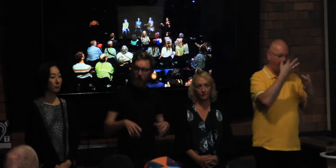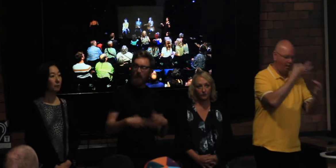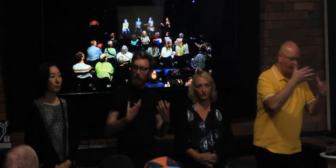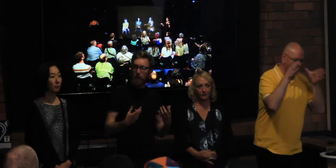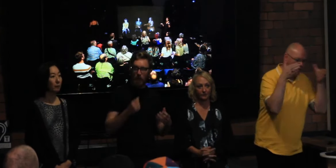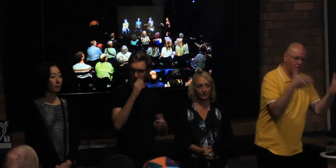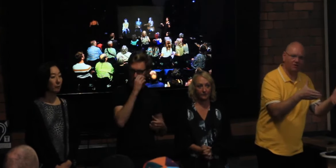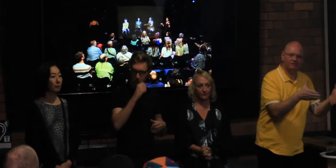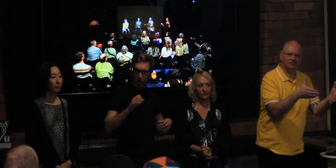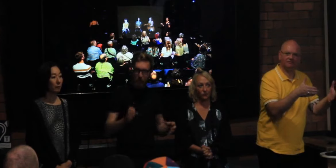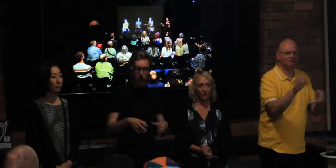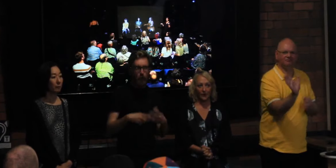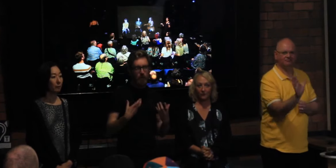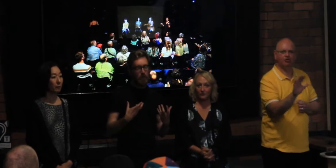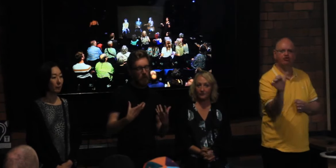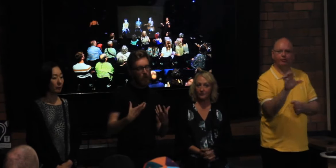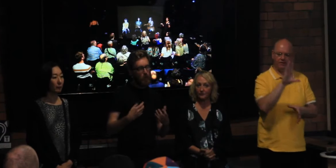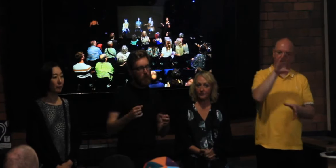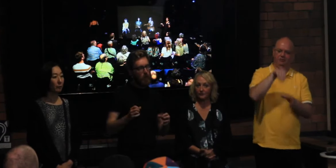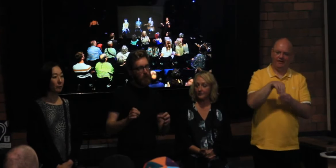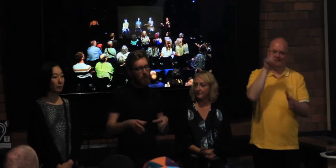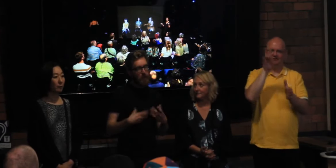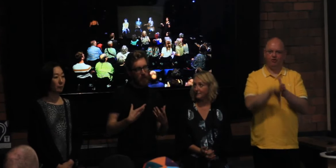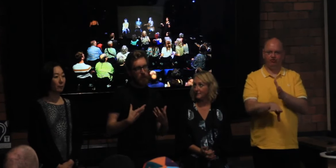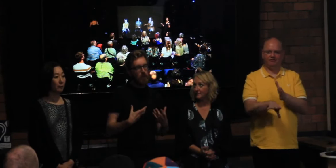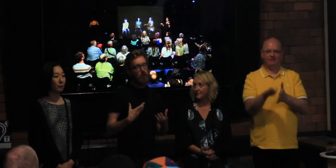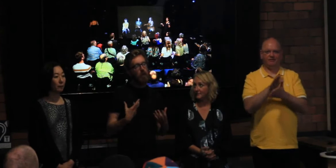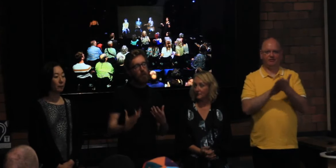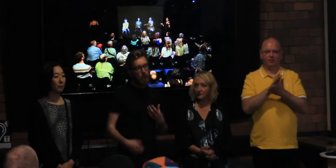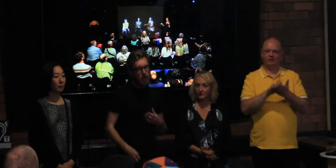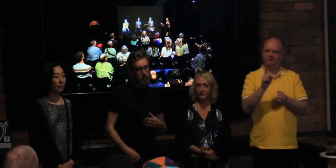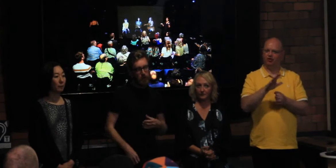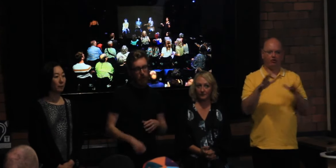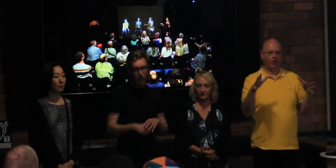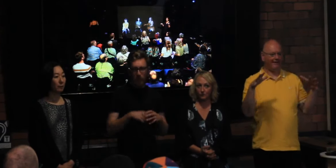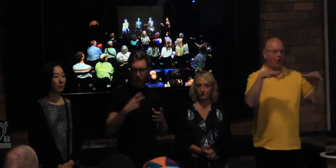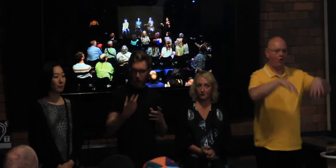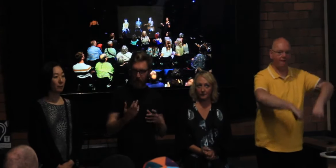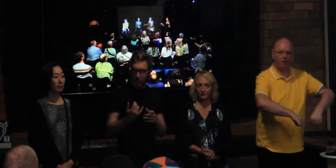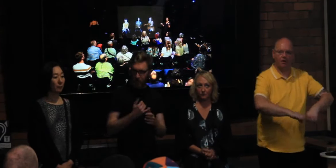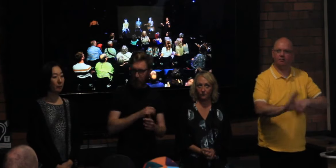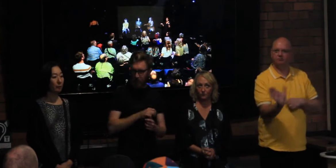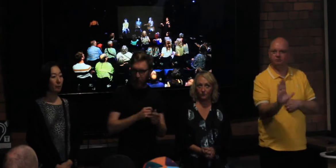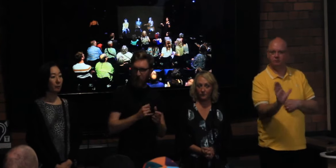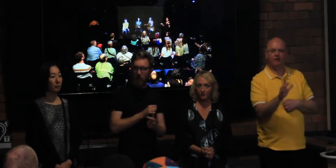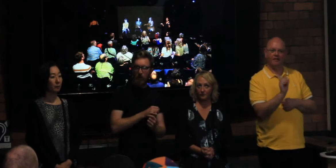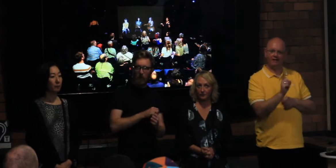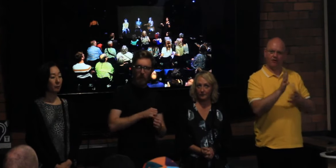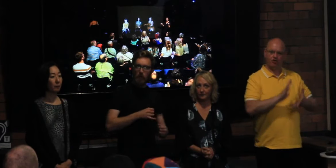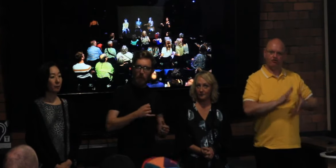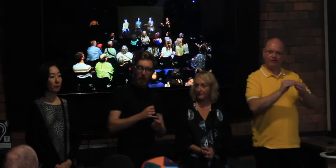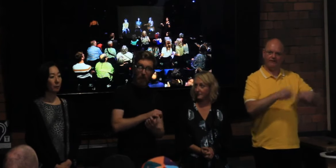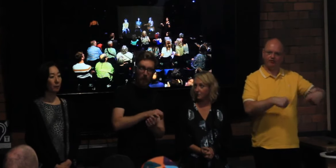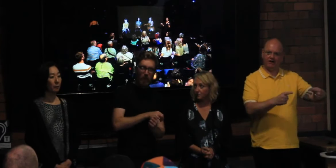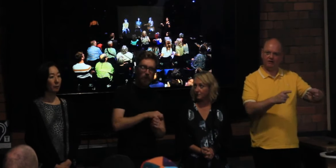sit organically within this kind of experience that you're creating as a whole and feed into it and not overwhelm it. So that's a kind of creative challenge, I think, particularly